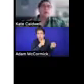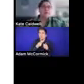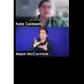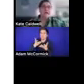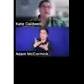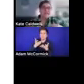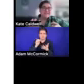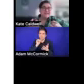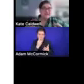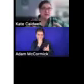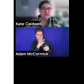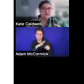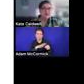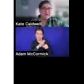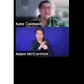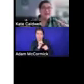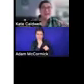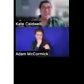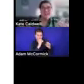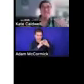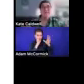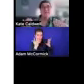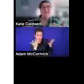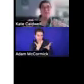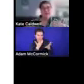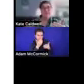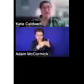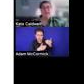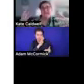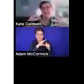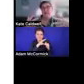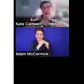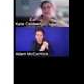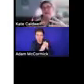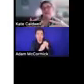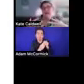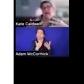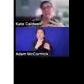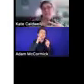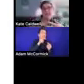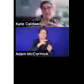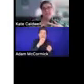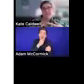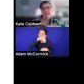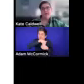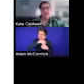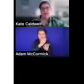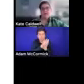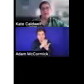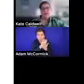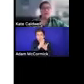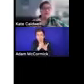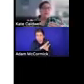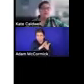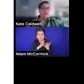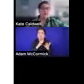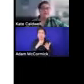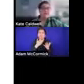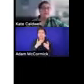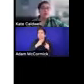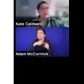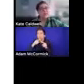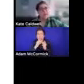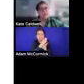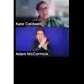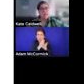critical roots necessary to understand the context within which these interactions are happening. Another concern